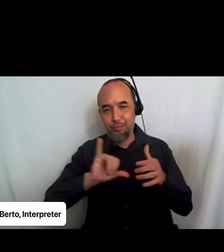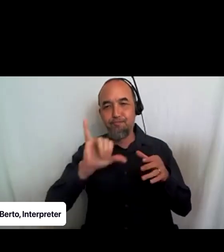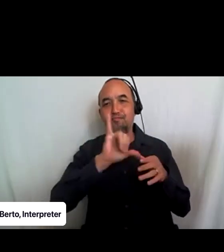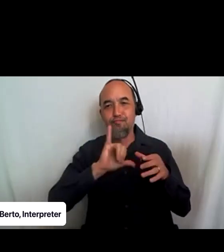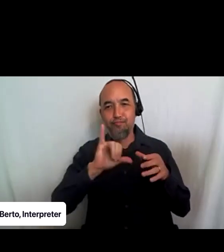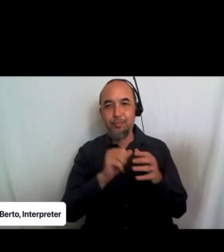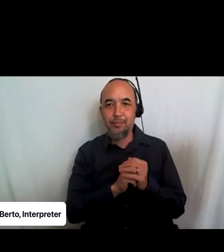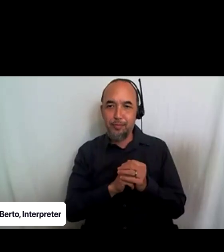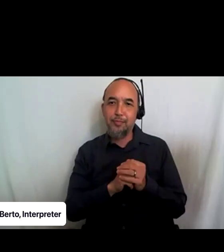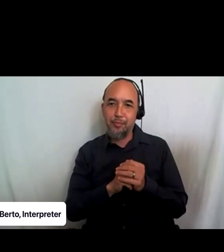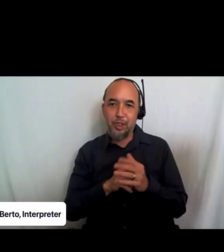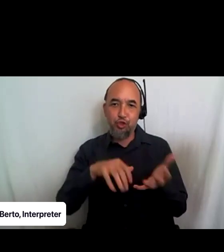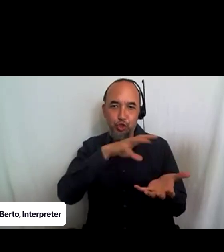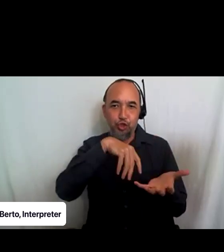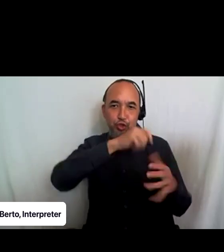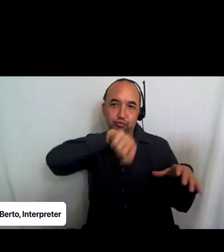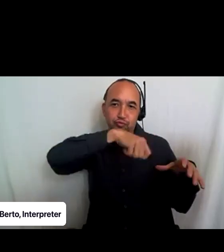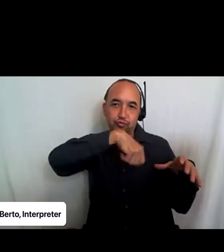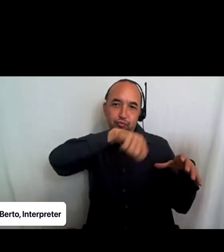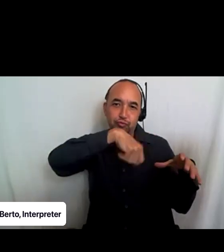Mix it in so it all melts nicely together.